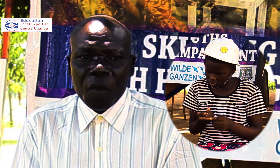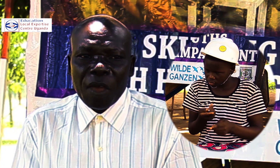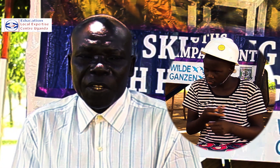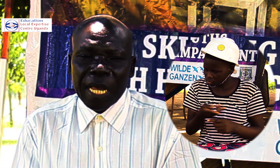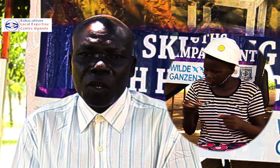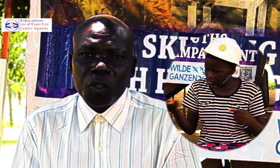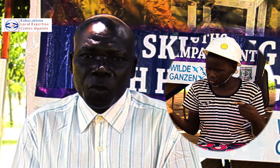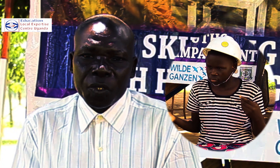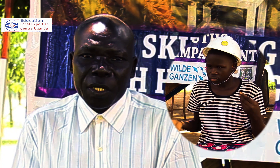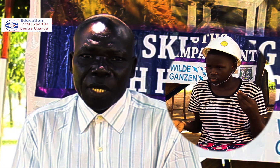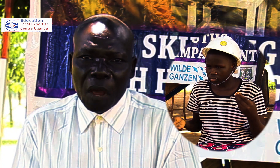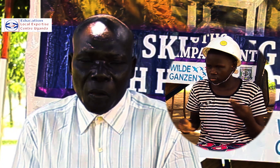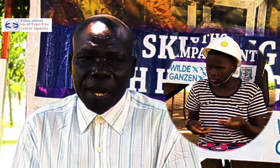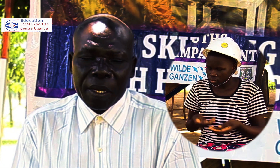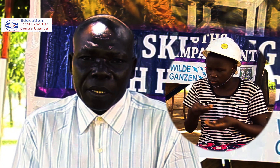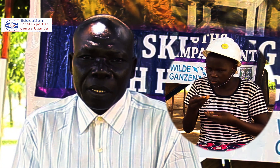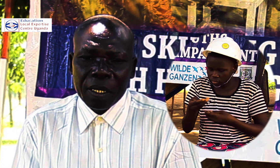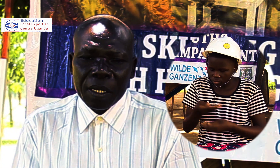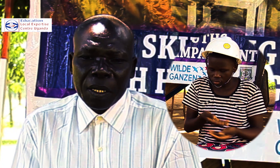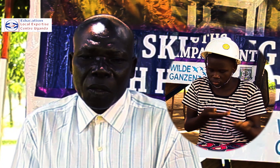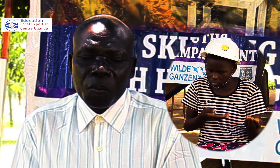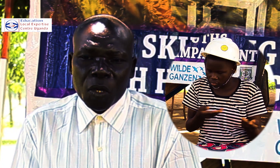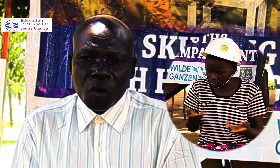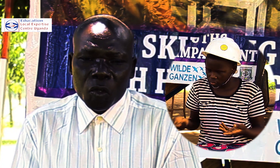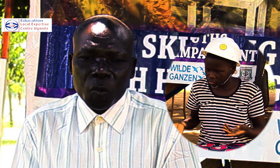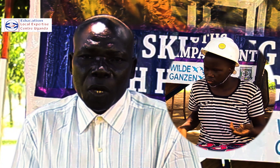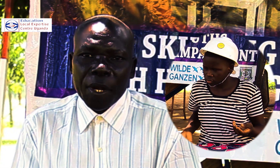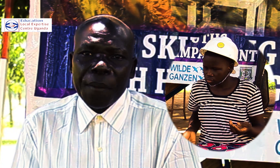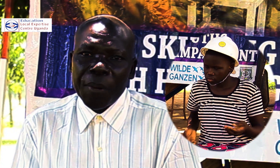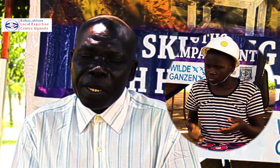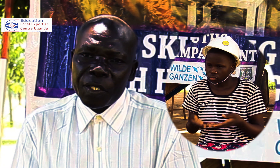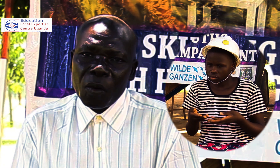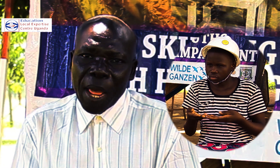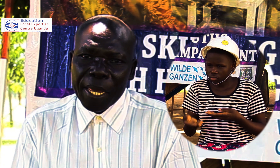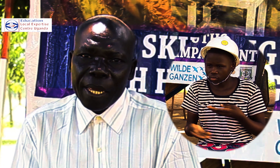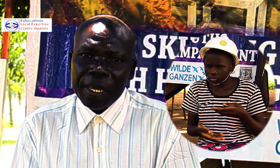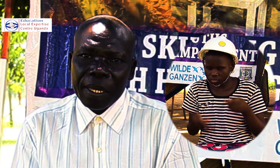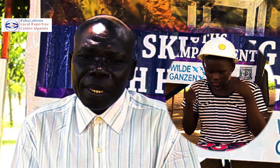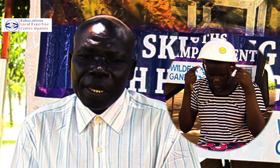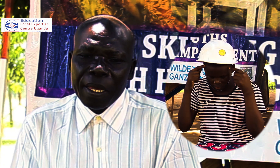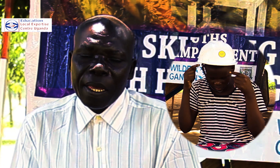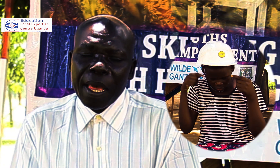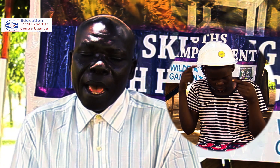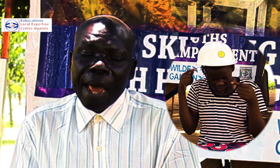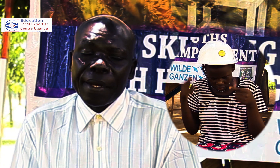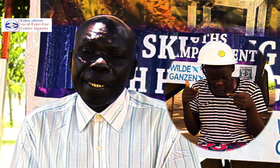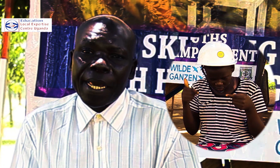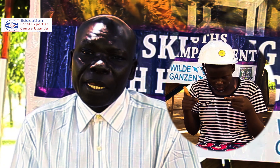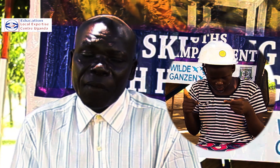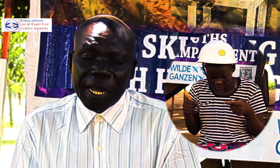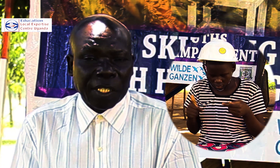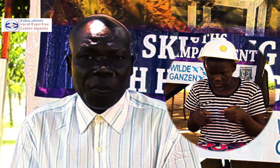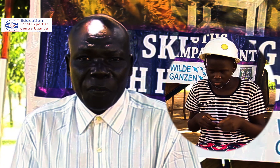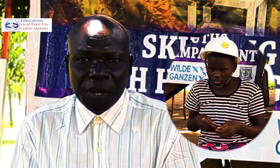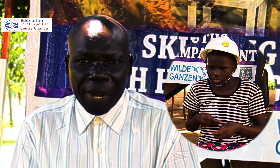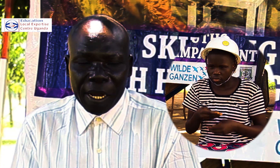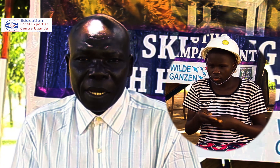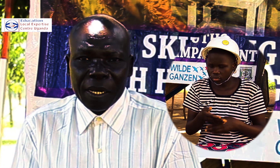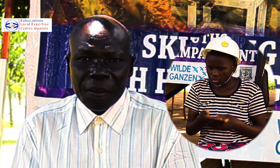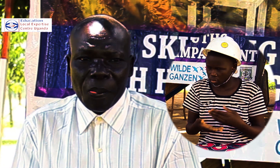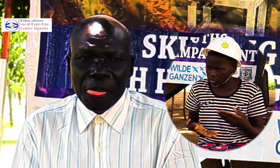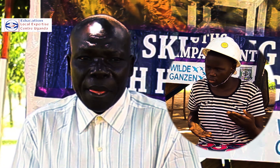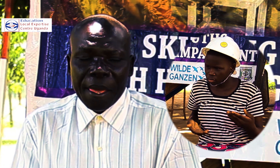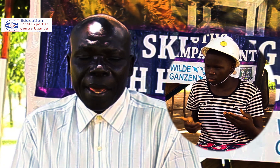reason why we have decided to choose this young one, because we know their brain is still working, and they can even catch up very